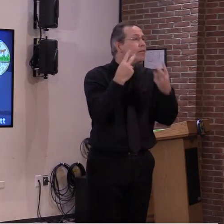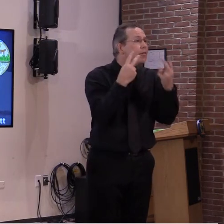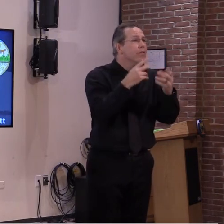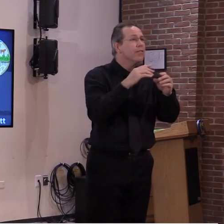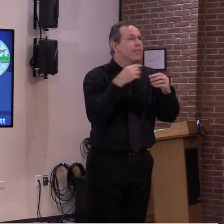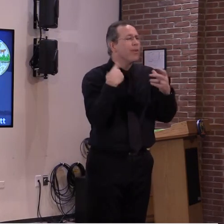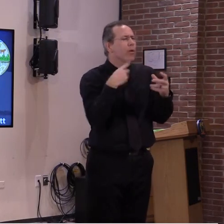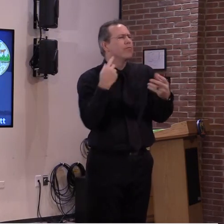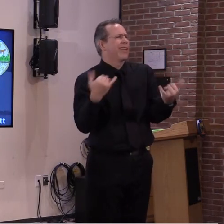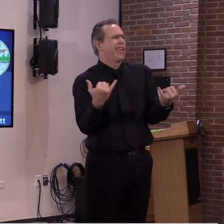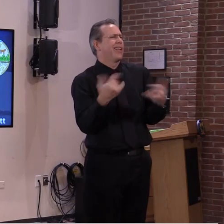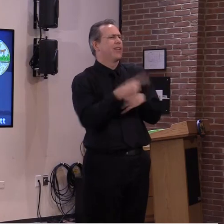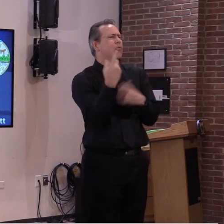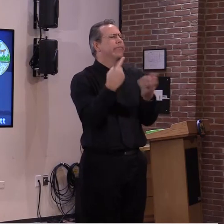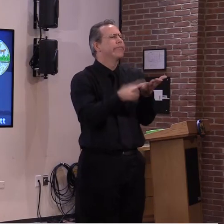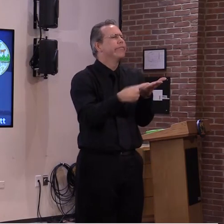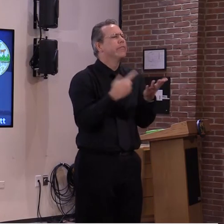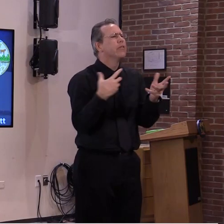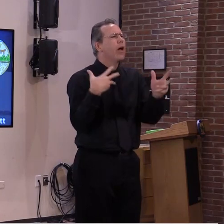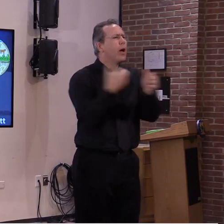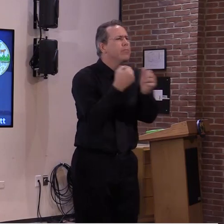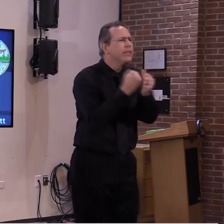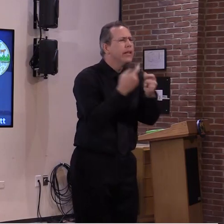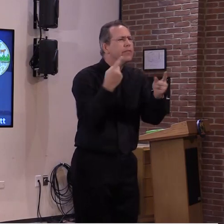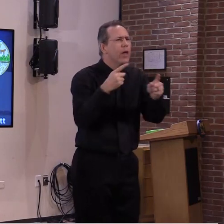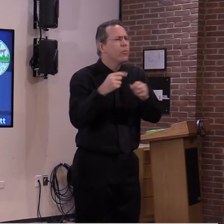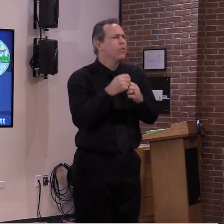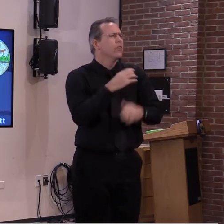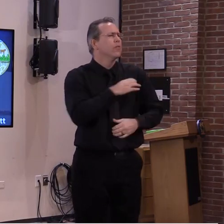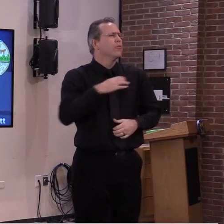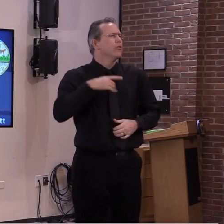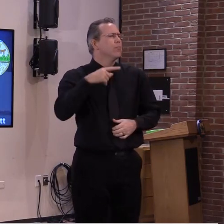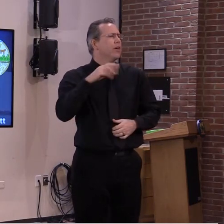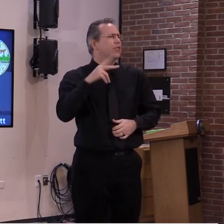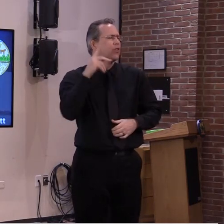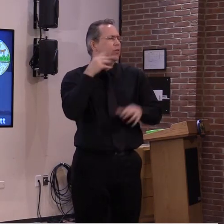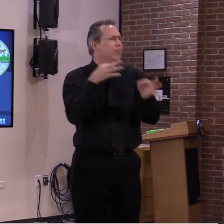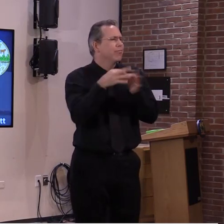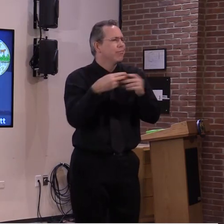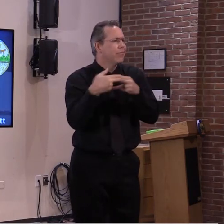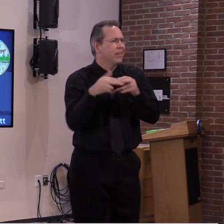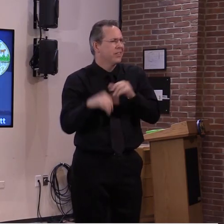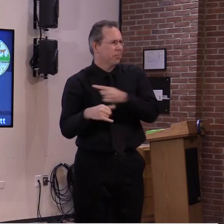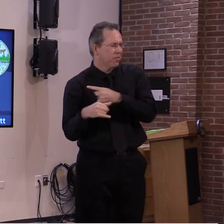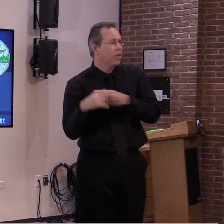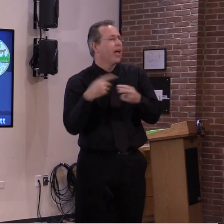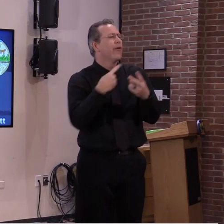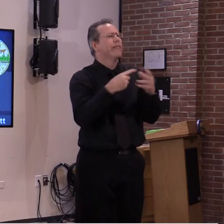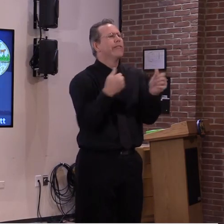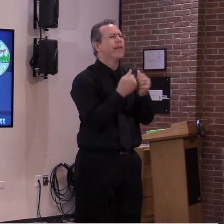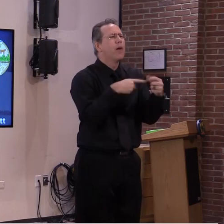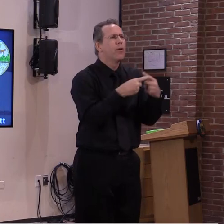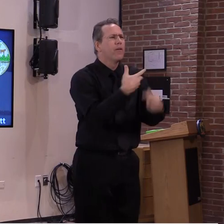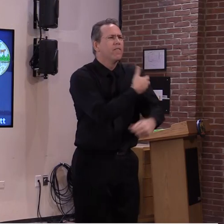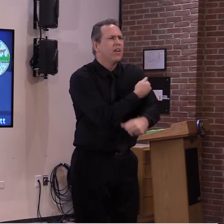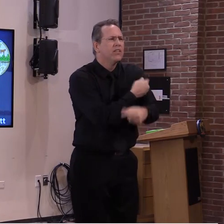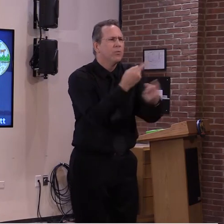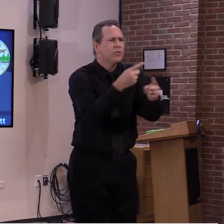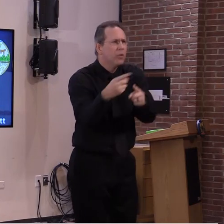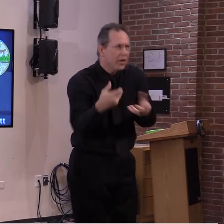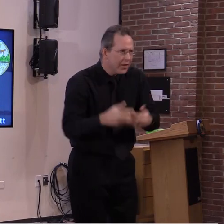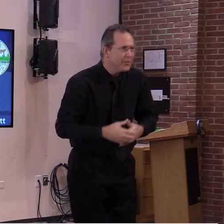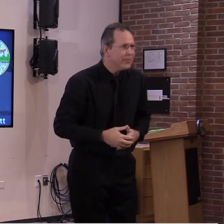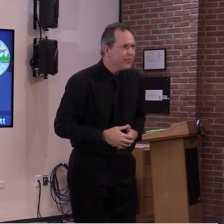latest information on the vaccine. As you'll hear in more detail in a few minutes, we're seeing